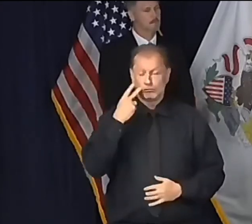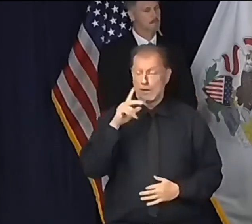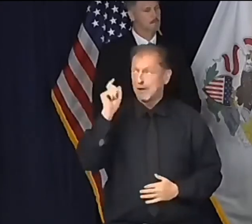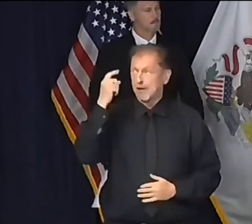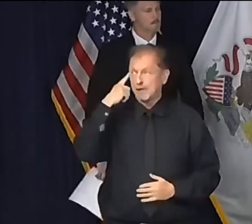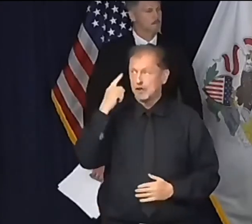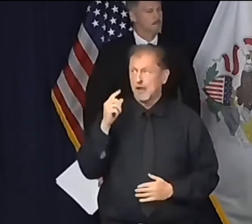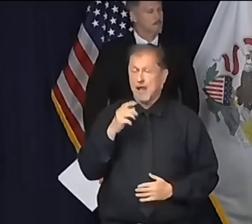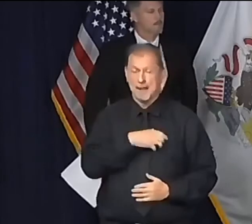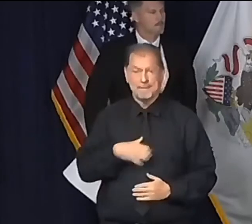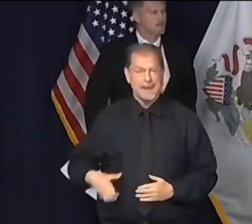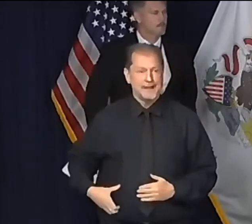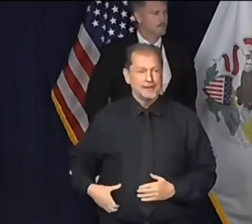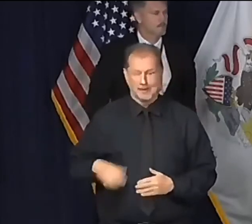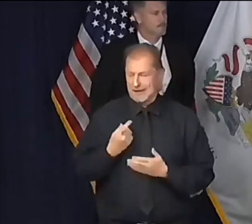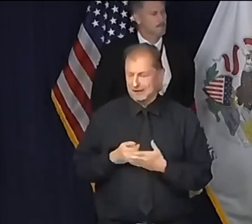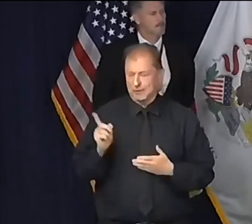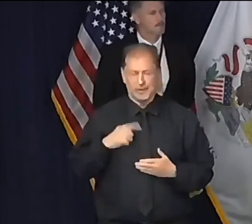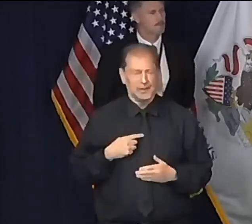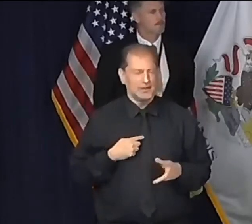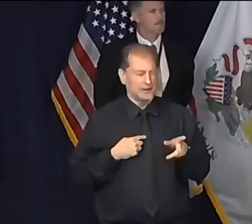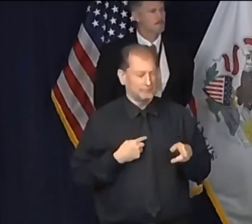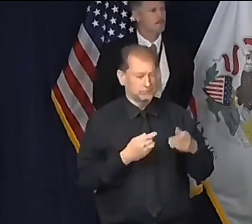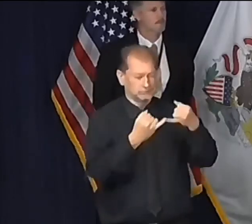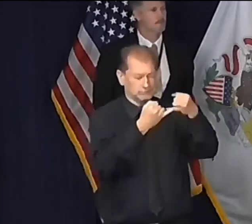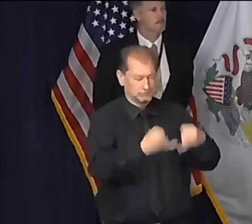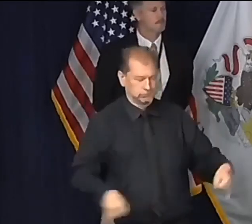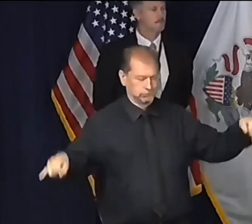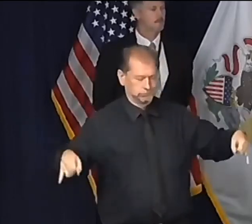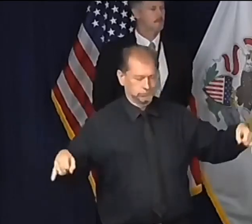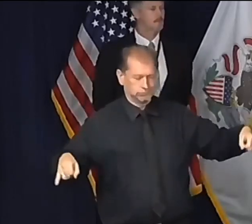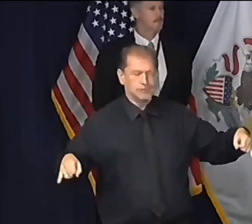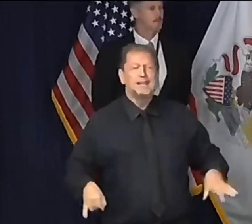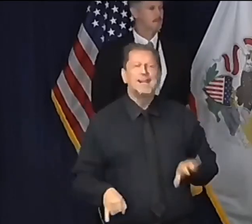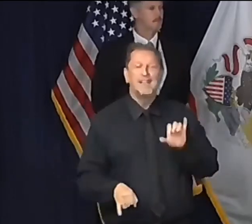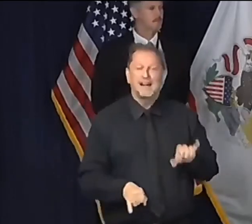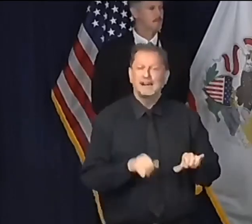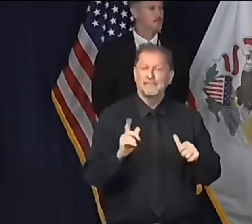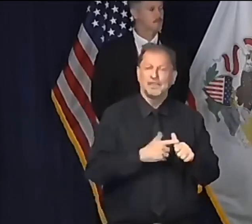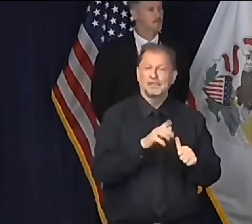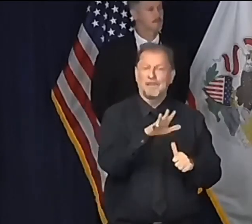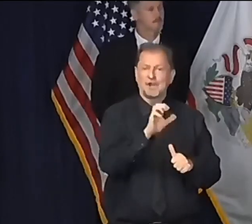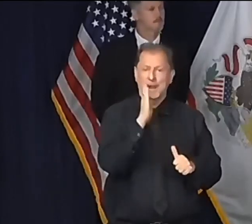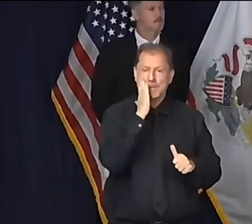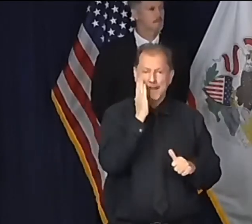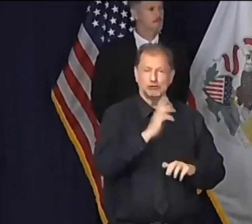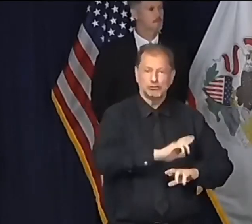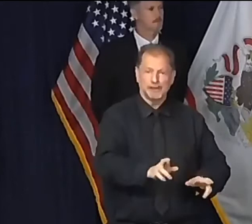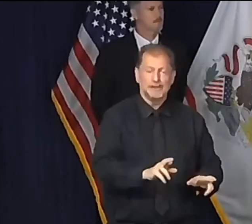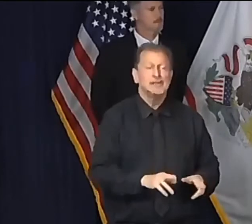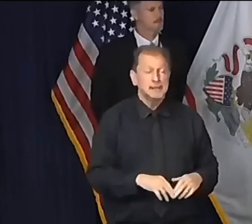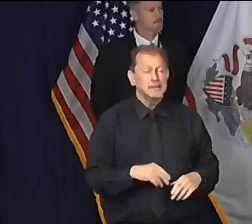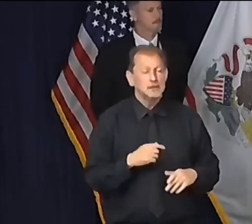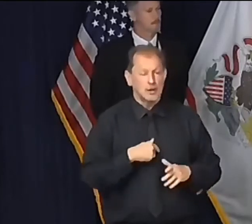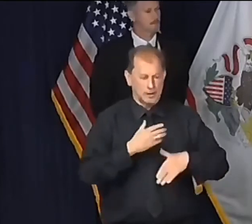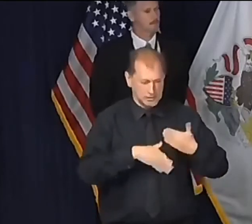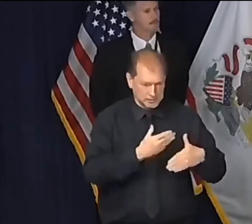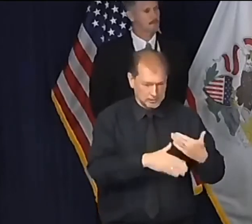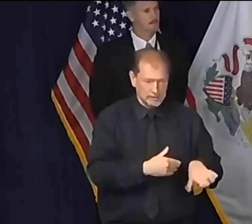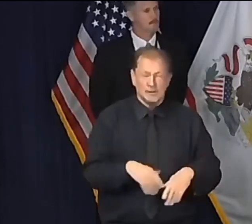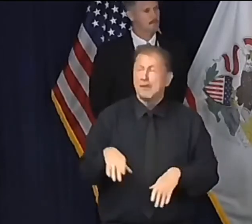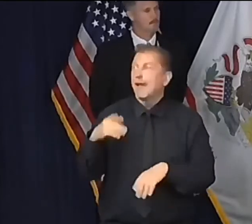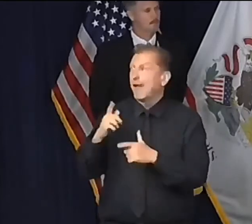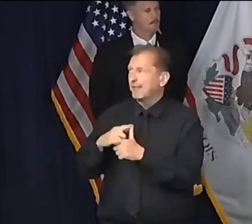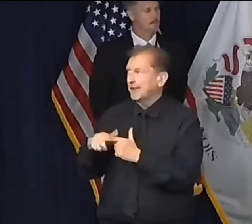at the McCormack on the 500 beds that were first established. All that is coming together as we pull staff together, train